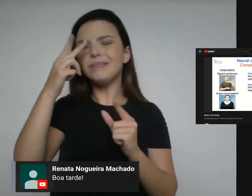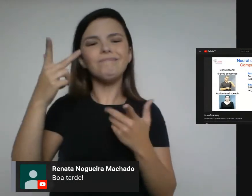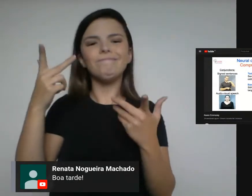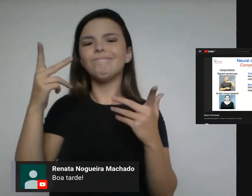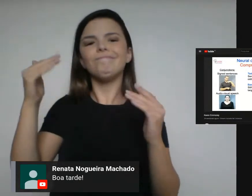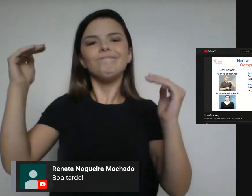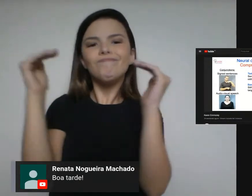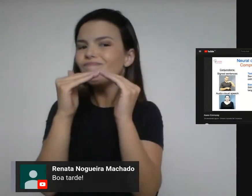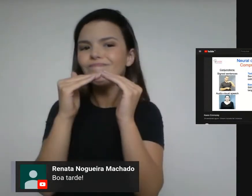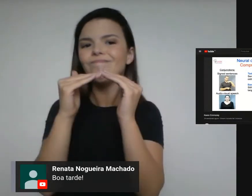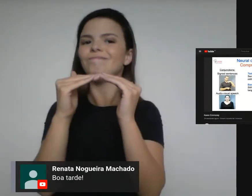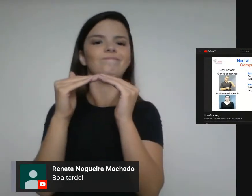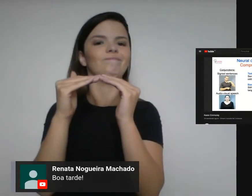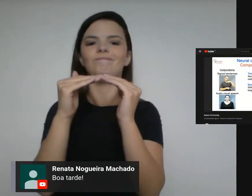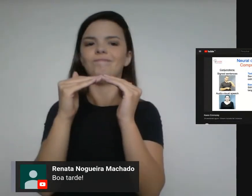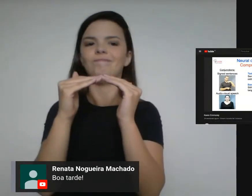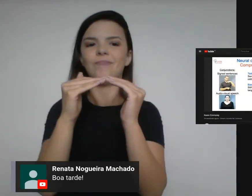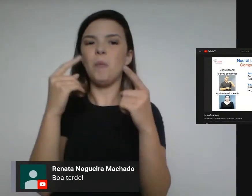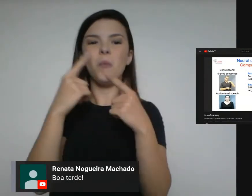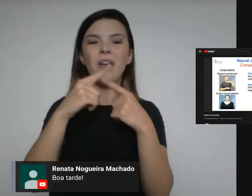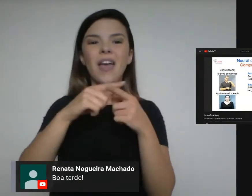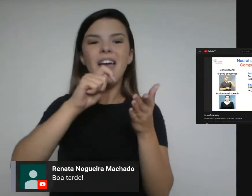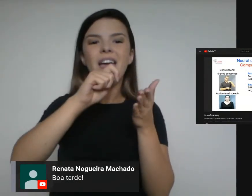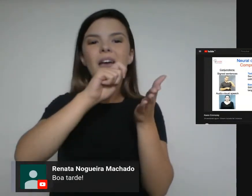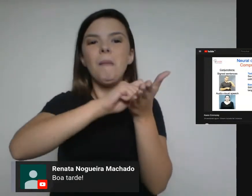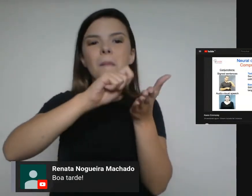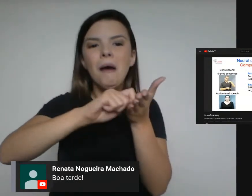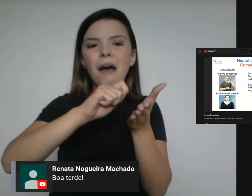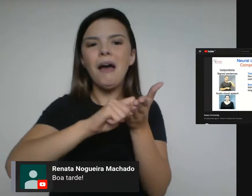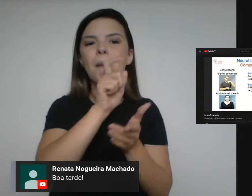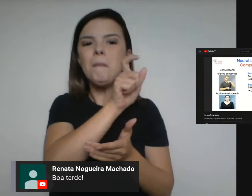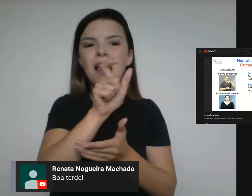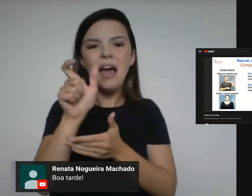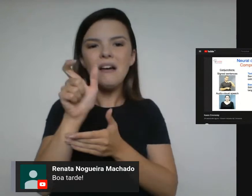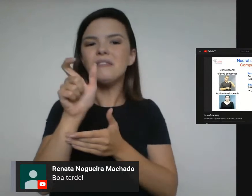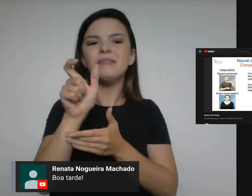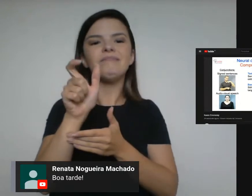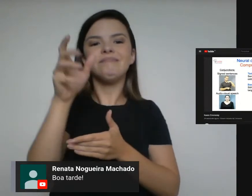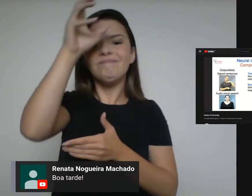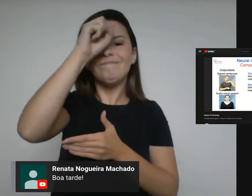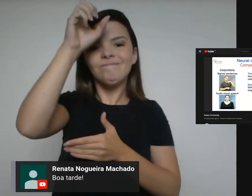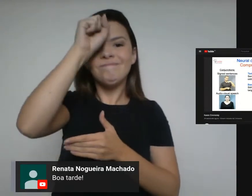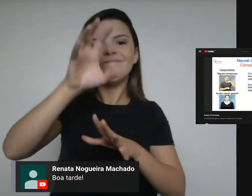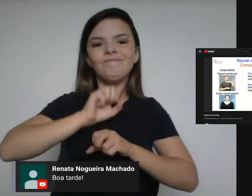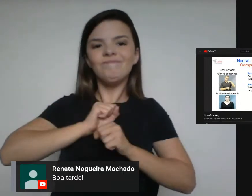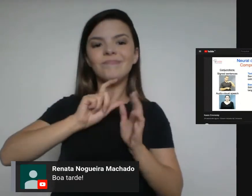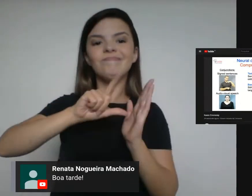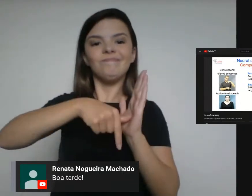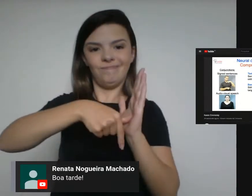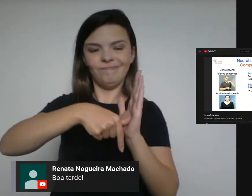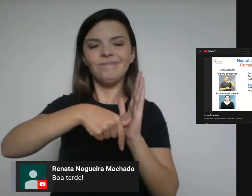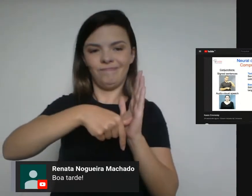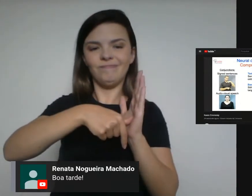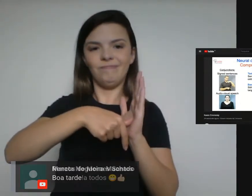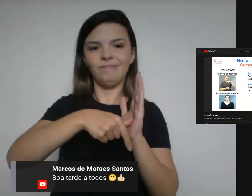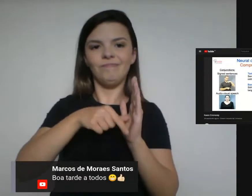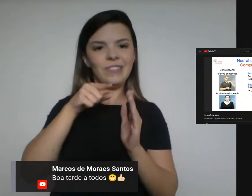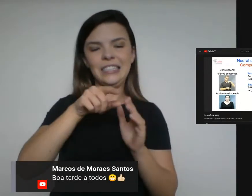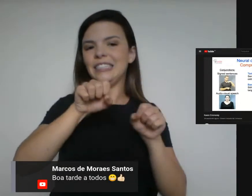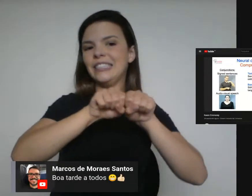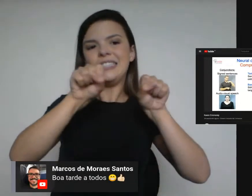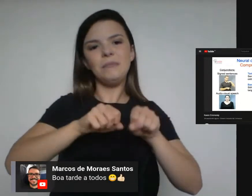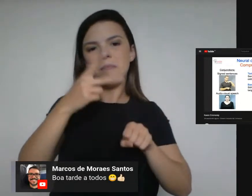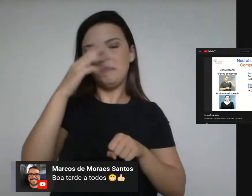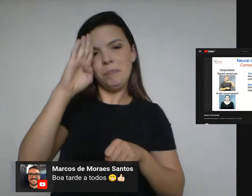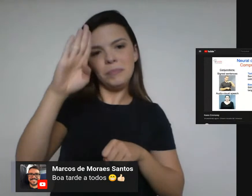sense that print is learned late on top of spoken language. We know it to be strongly left lateralized. It's a secondary system. So it's really not